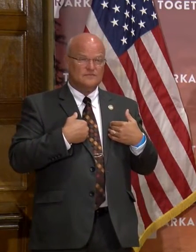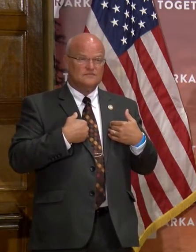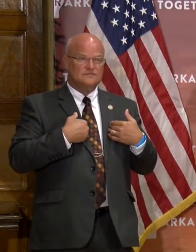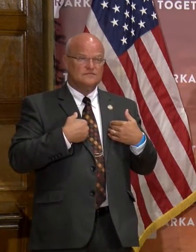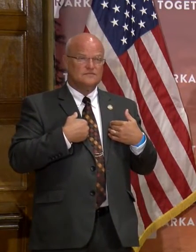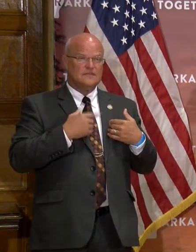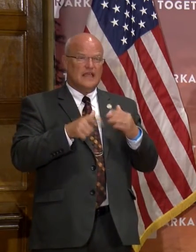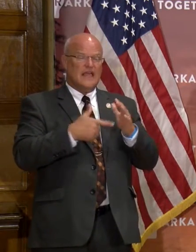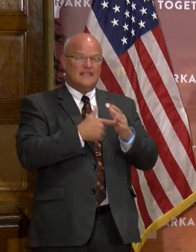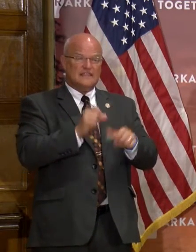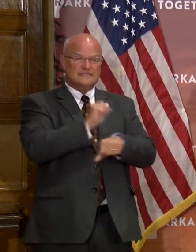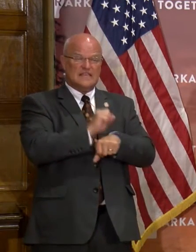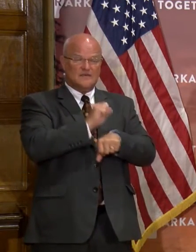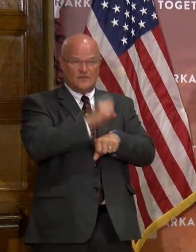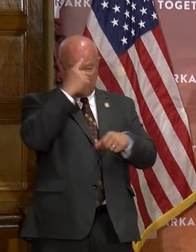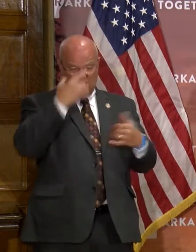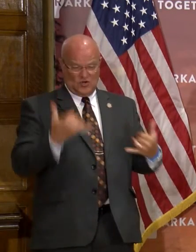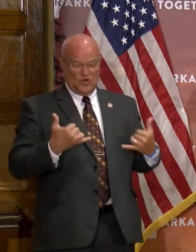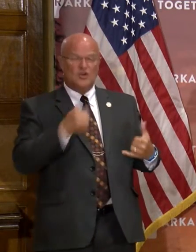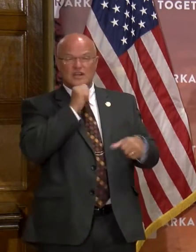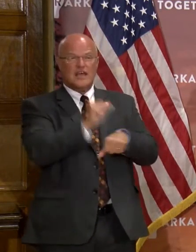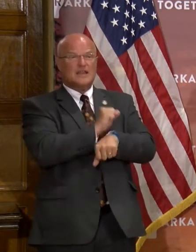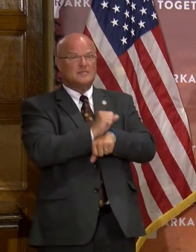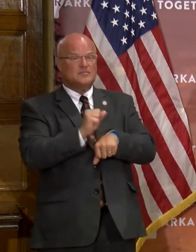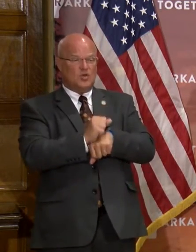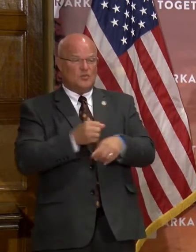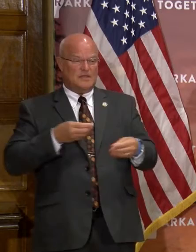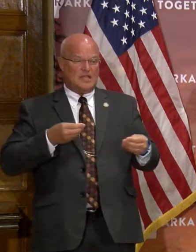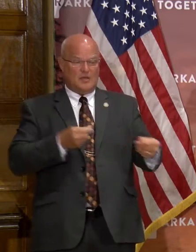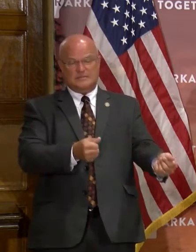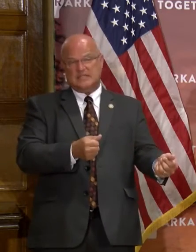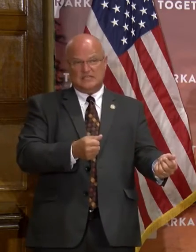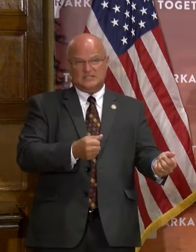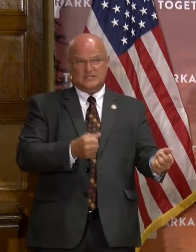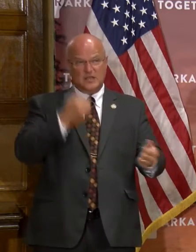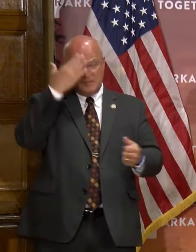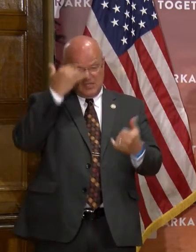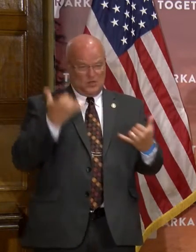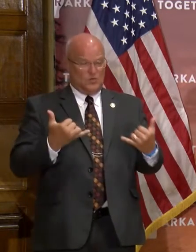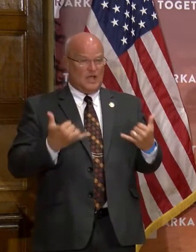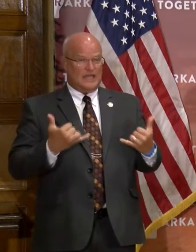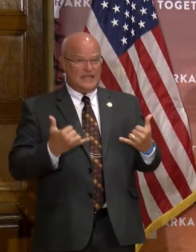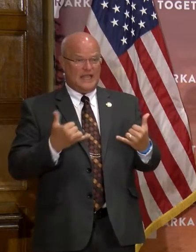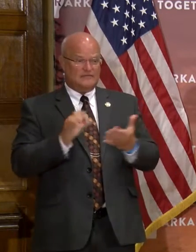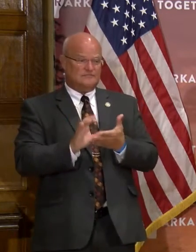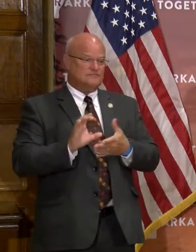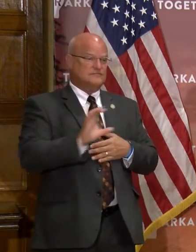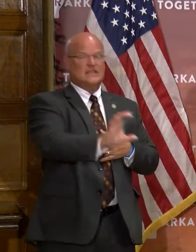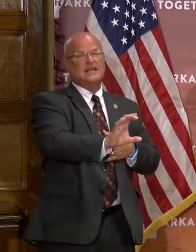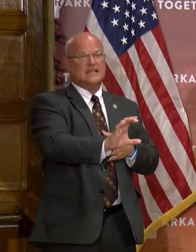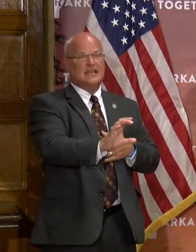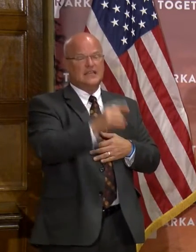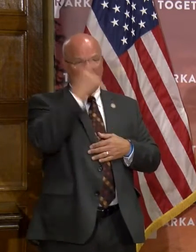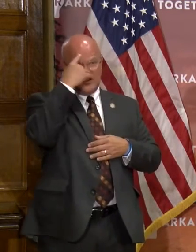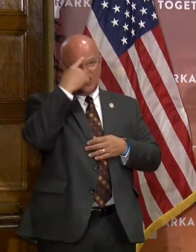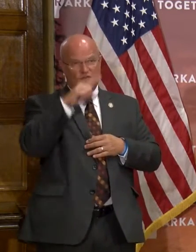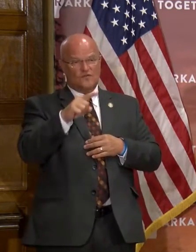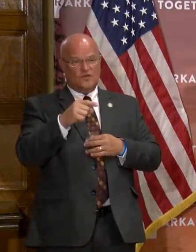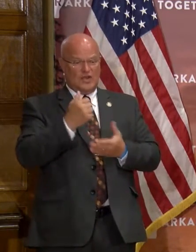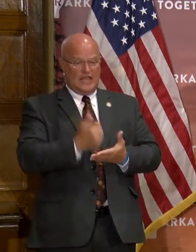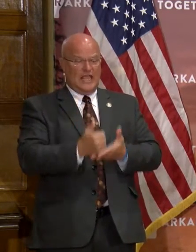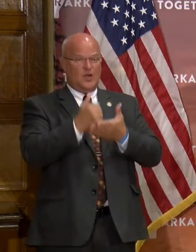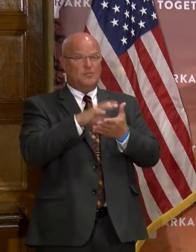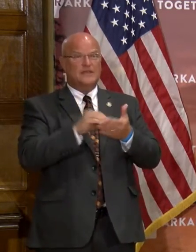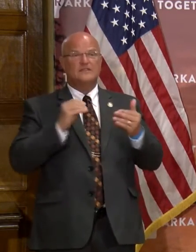toward this effort for current unemployment compensation, because right now it's allocated to helping